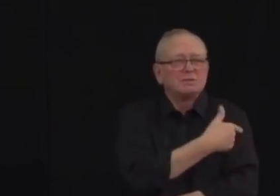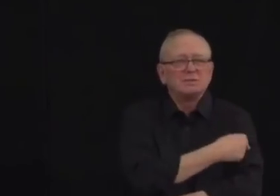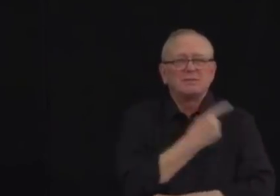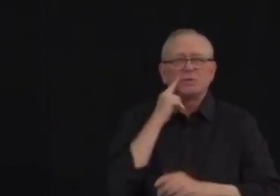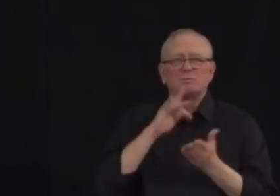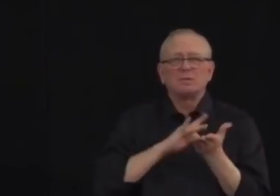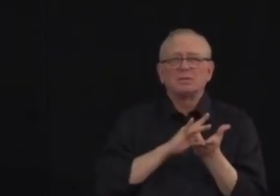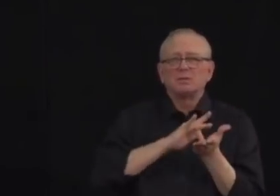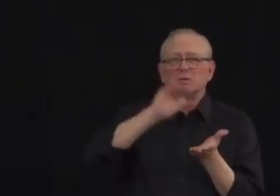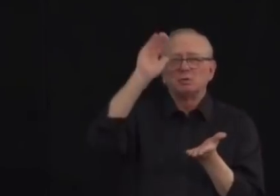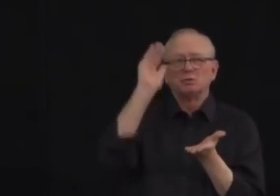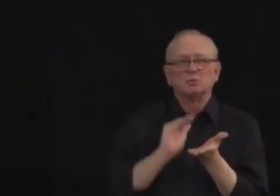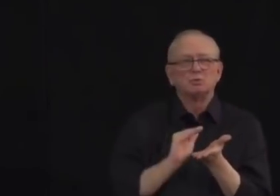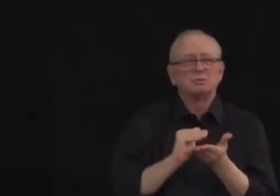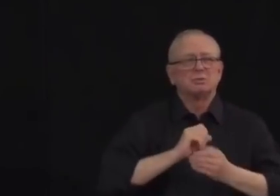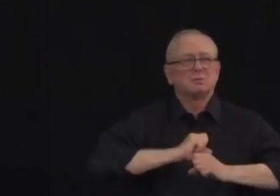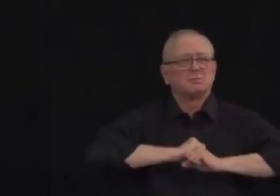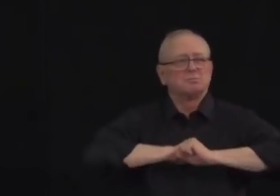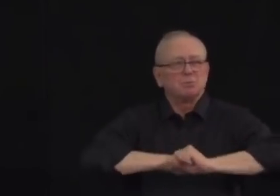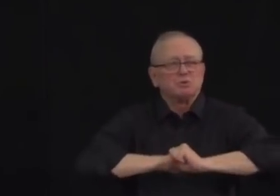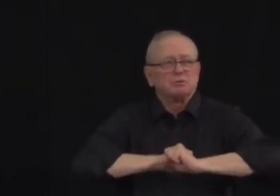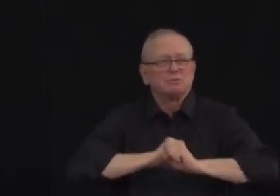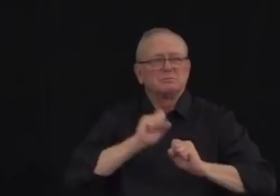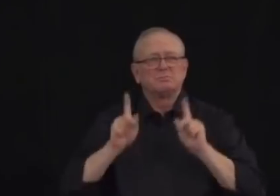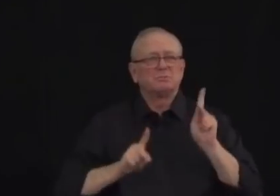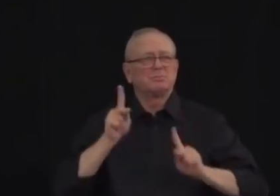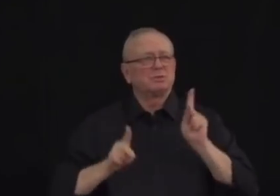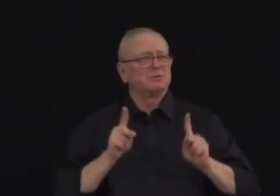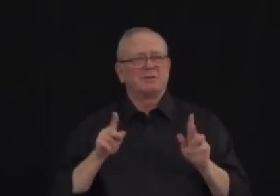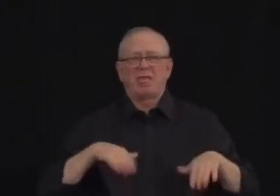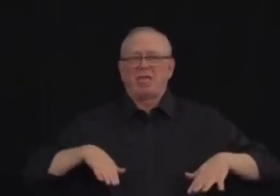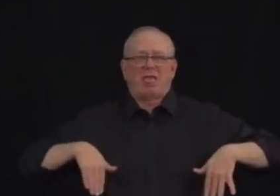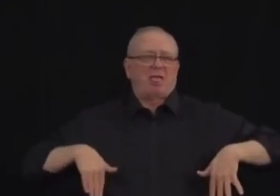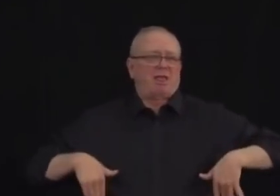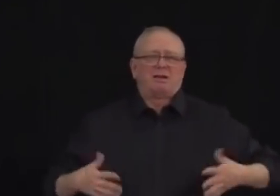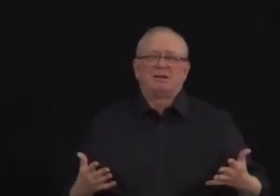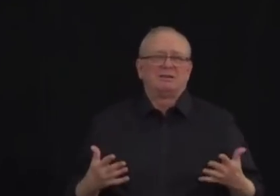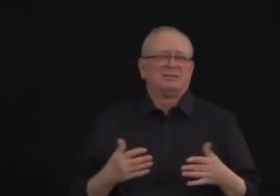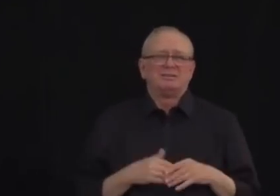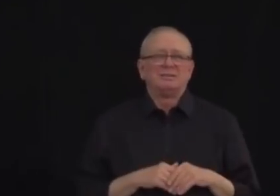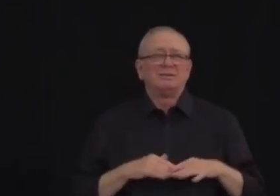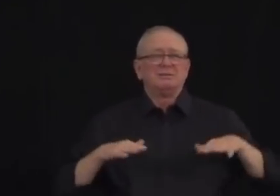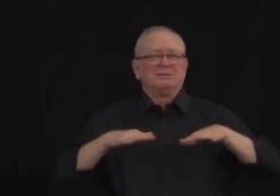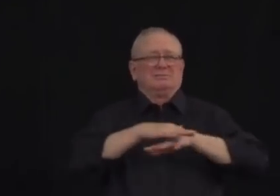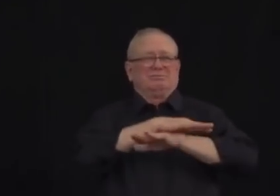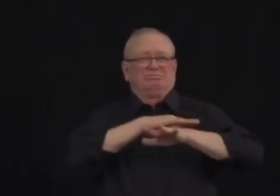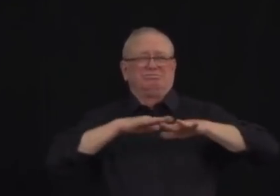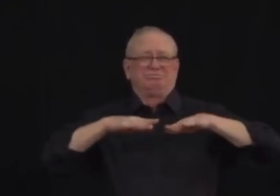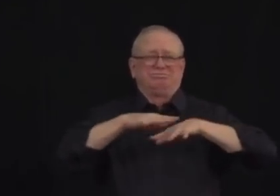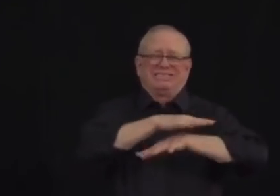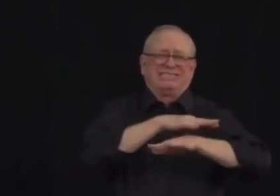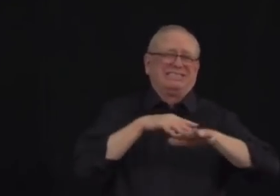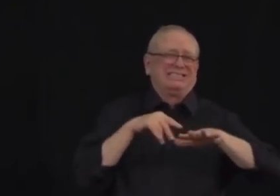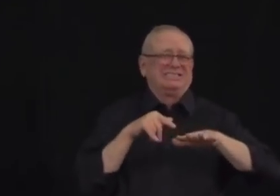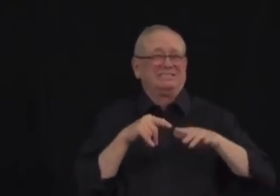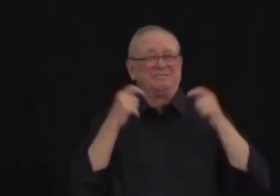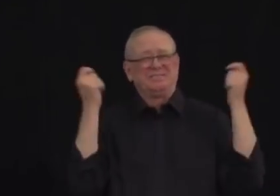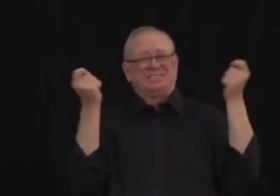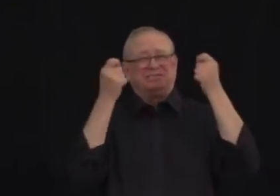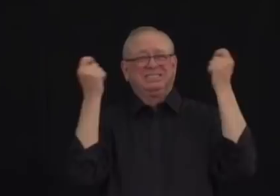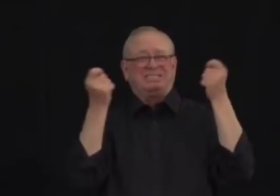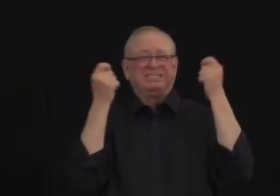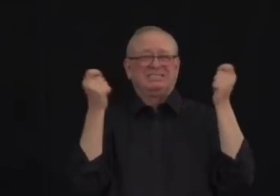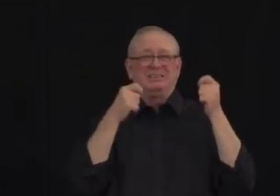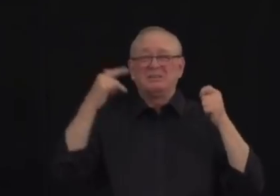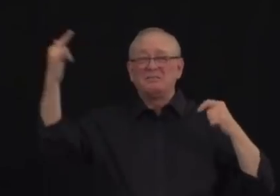of activities to engage in, especially gatherings that bring together people from all over the country or all over the world. So those kinds